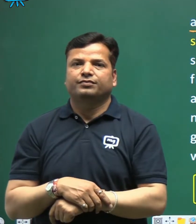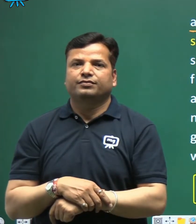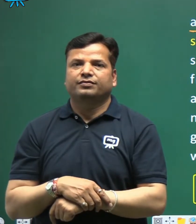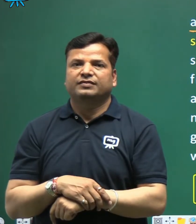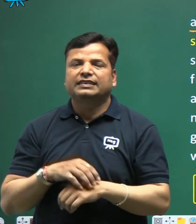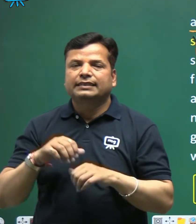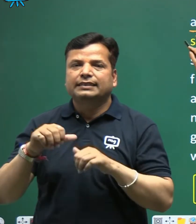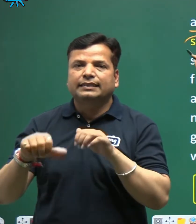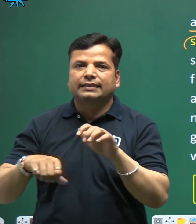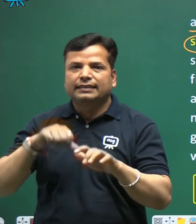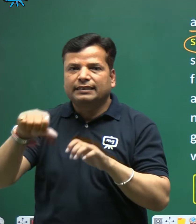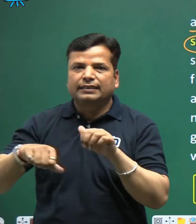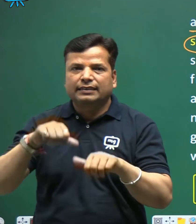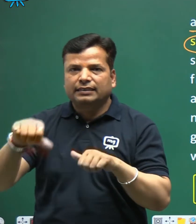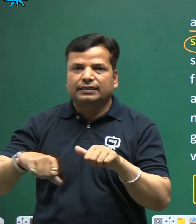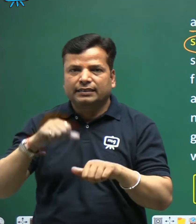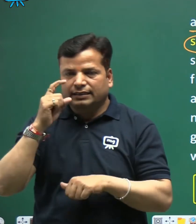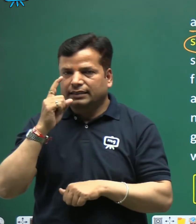seamstress